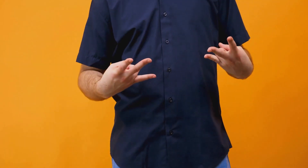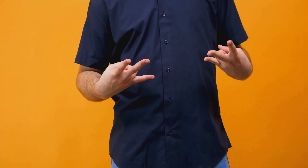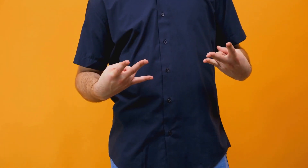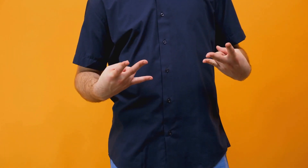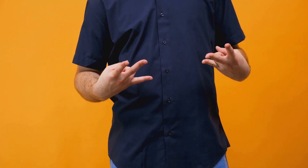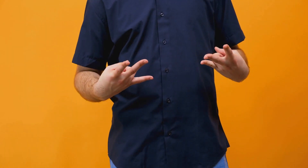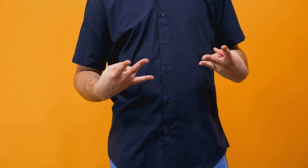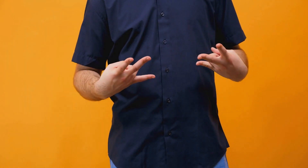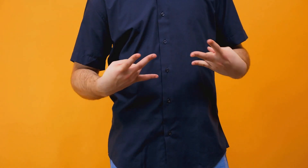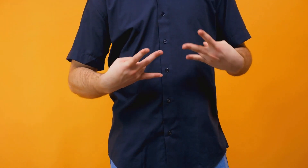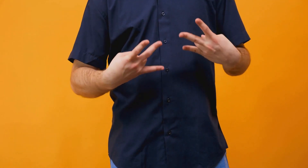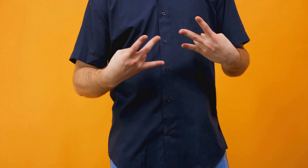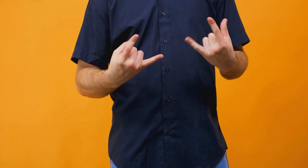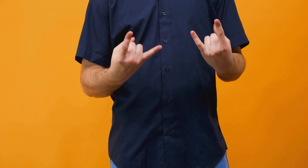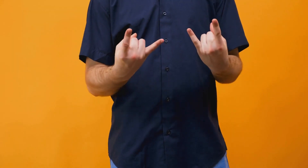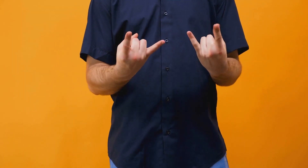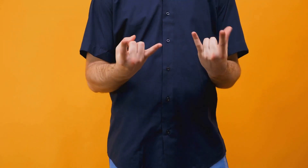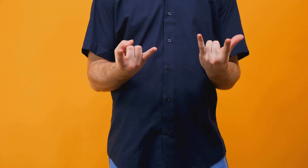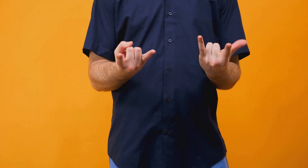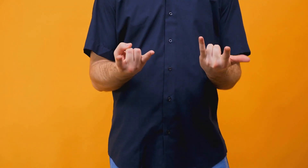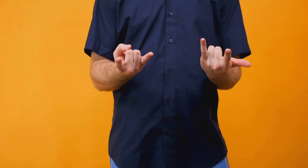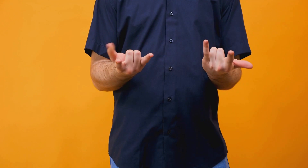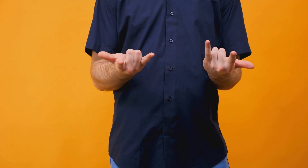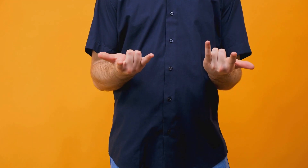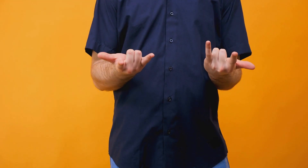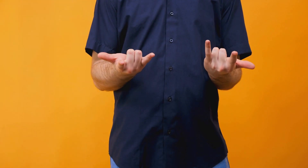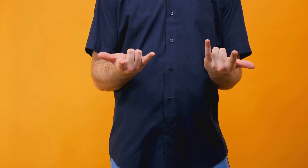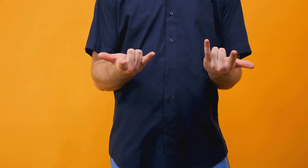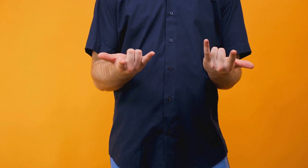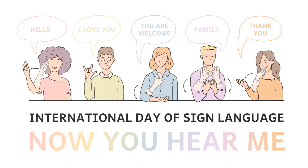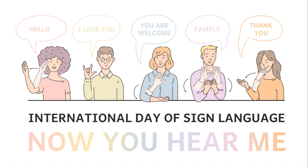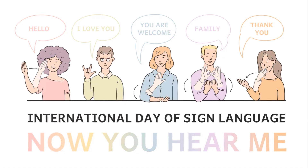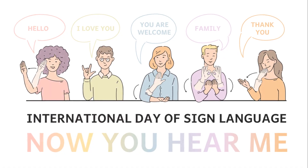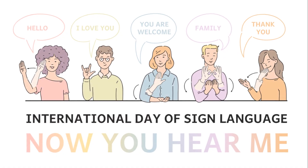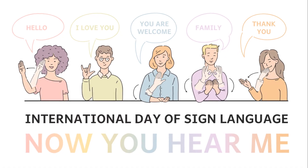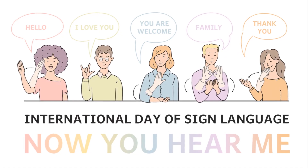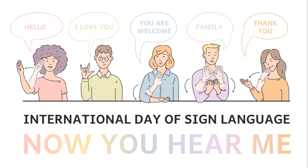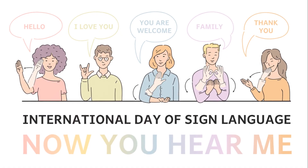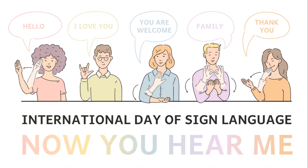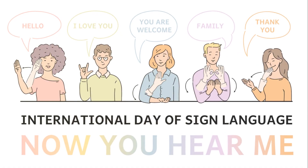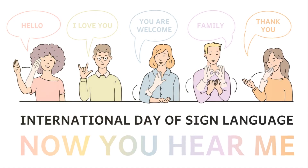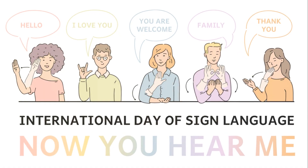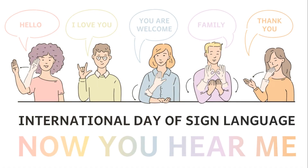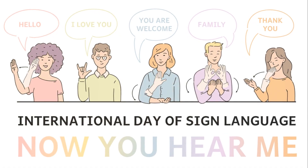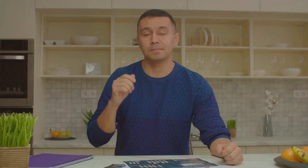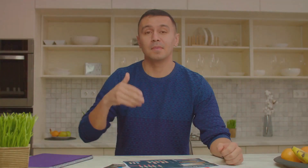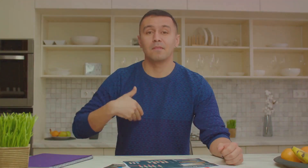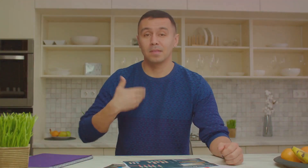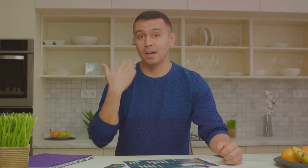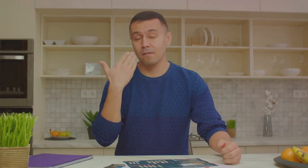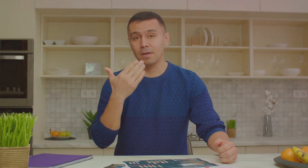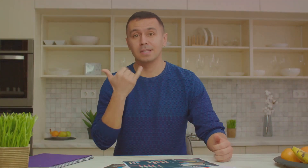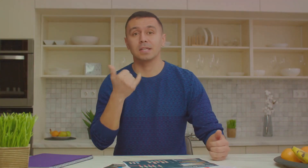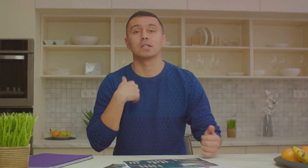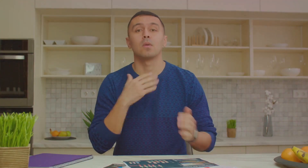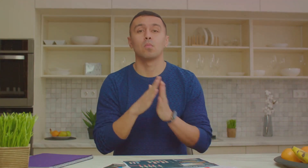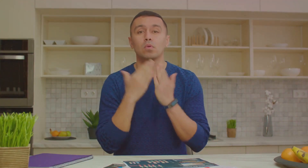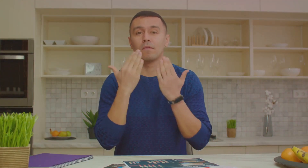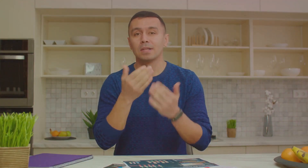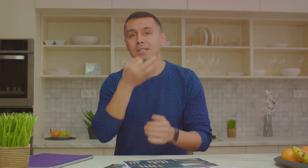overlooked, a complex, fully formed language with its own syntax and grammar. Against the backdrop of a time when sign language was often dismissed